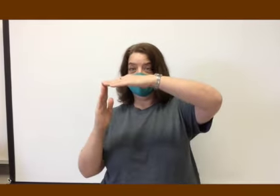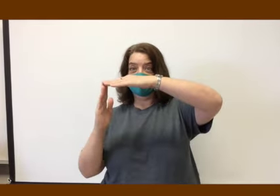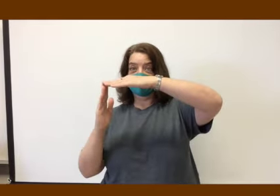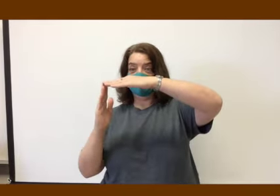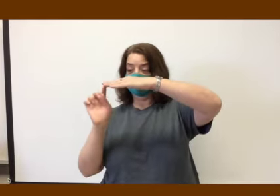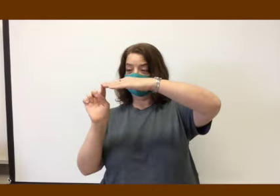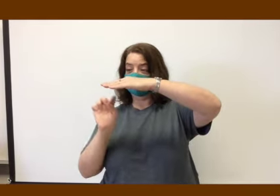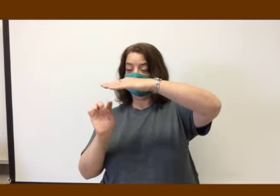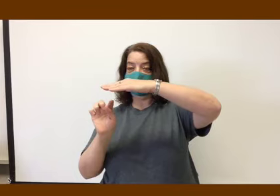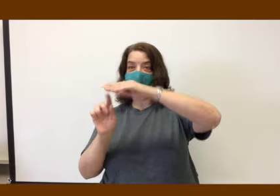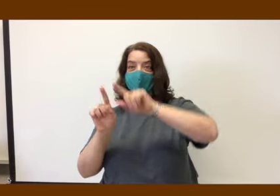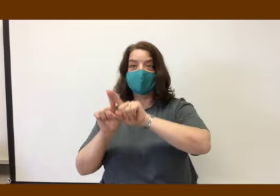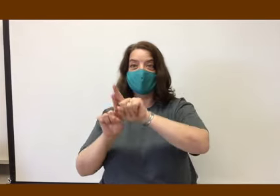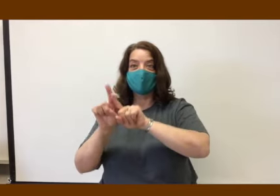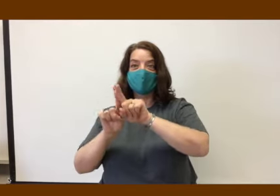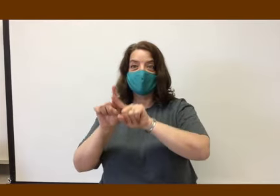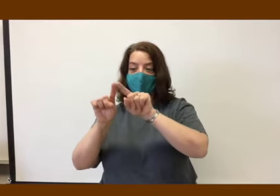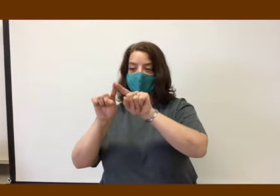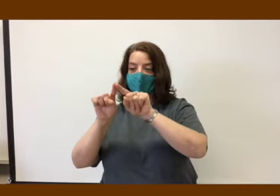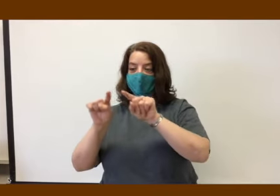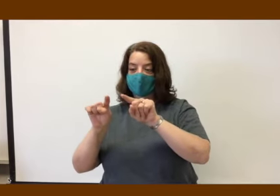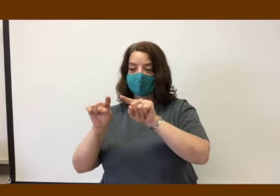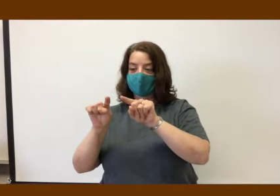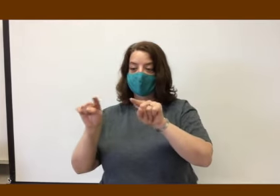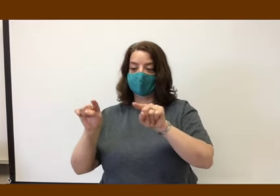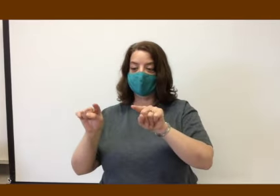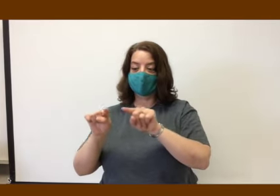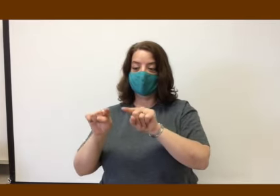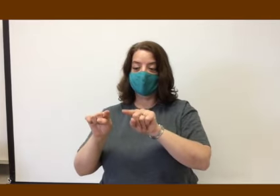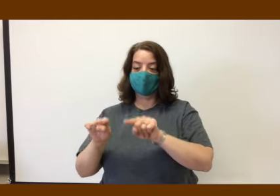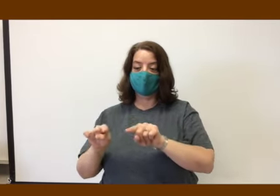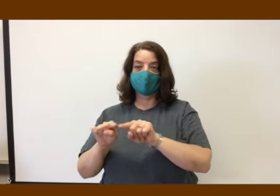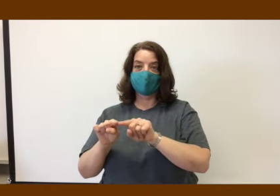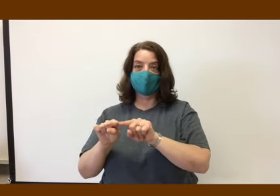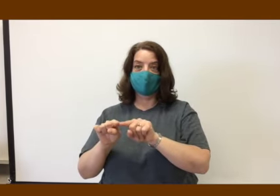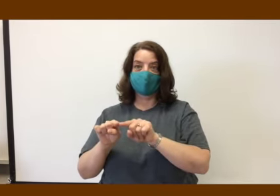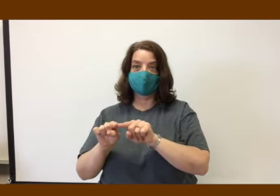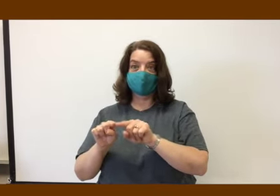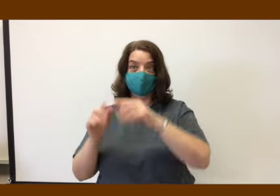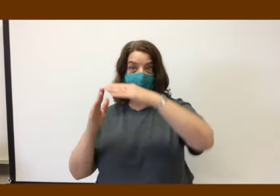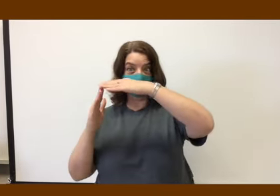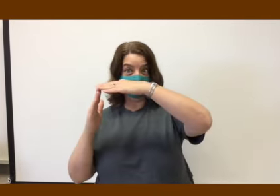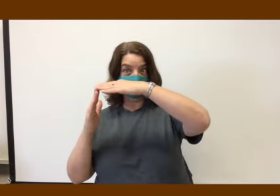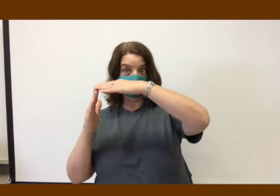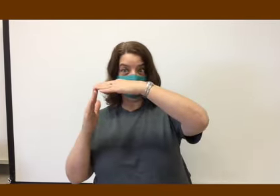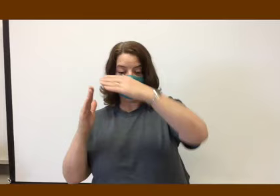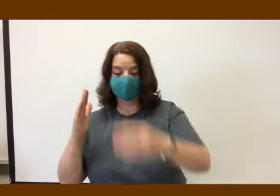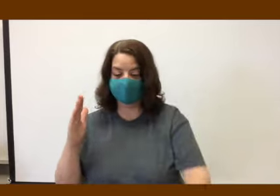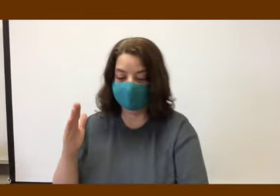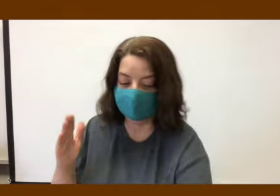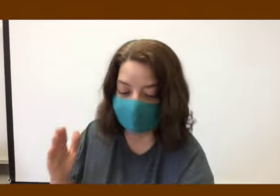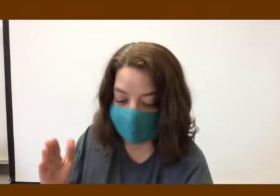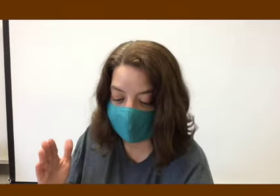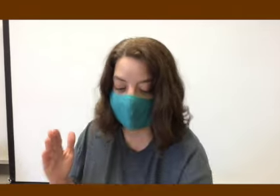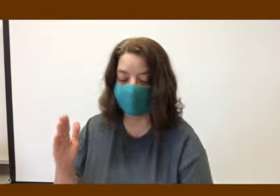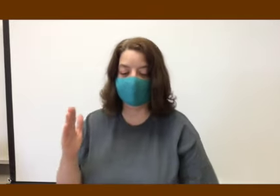I show you the upper right-hand corner, and right beneath that there's a star, and here's its shape. It's on your left, but it's